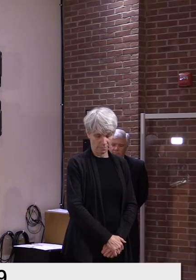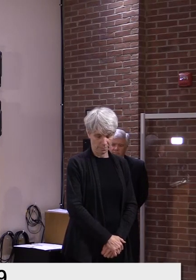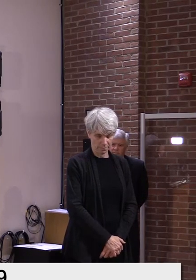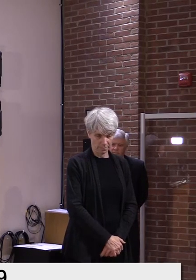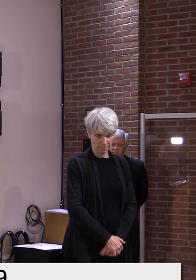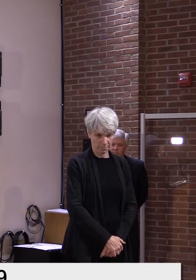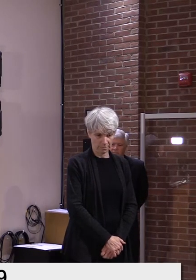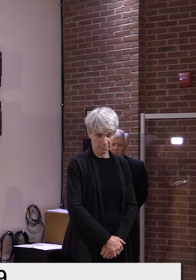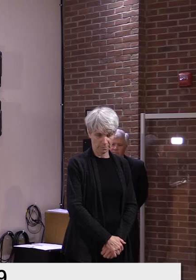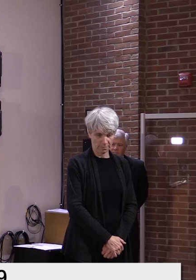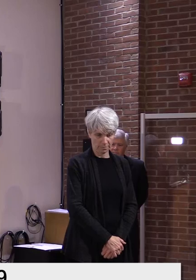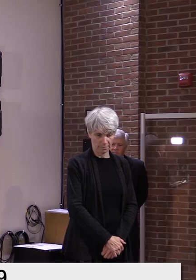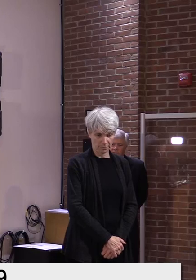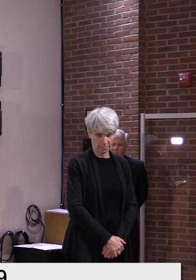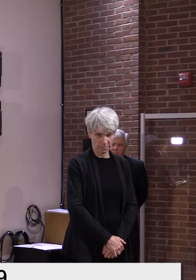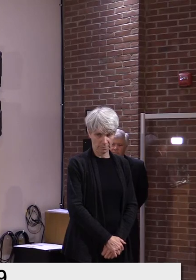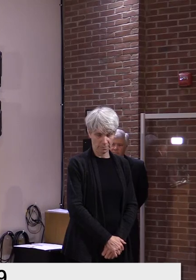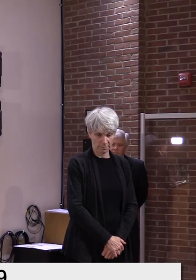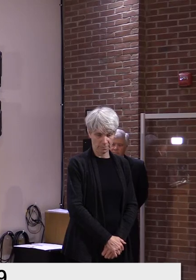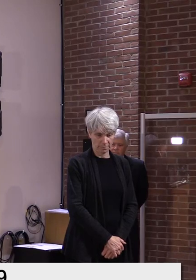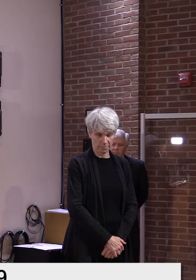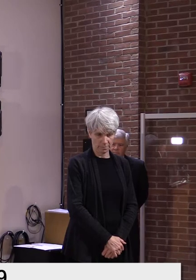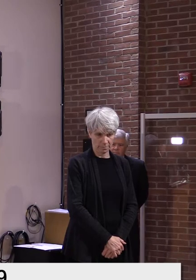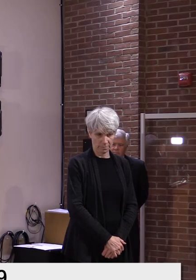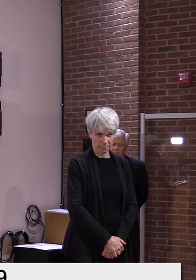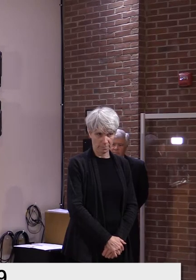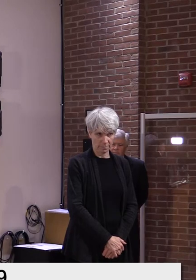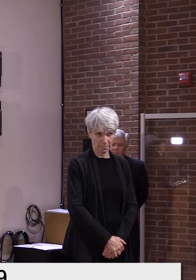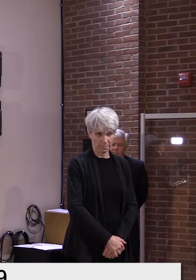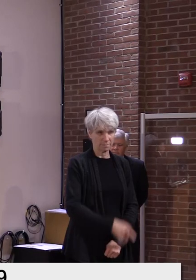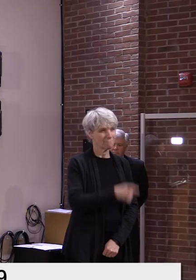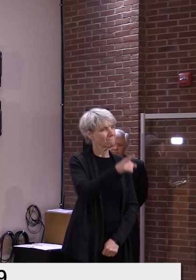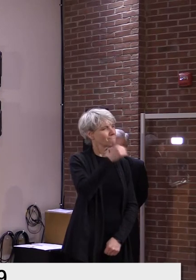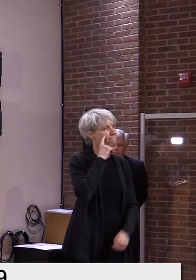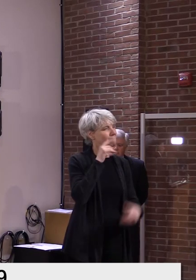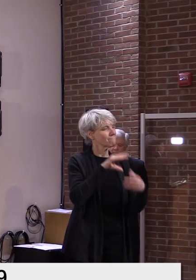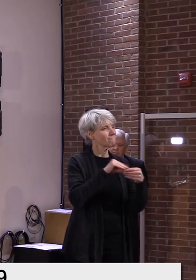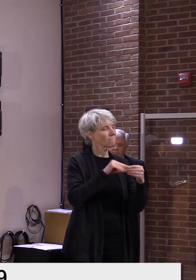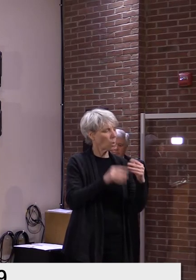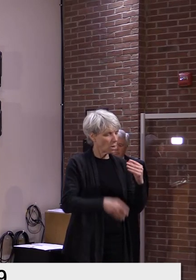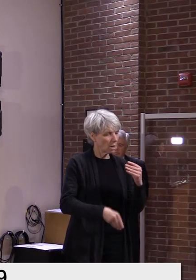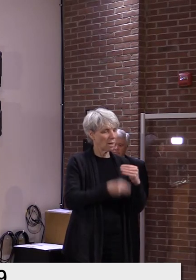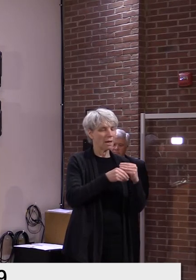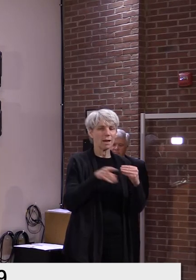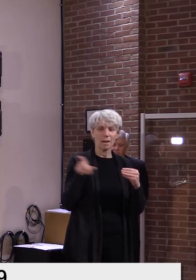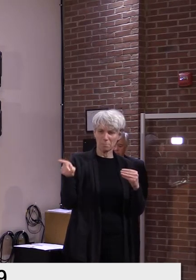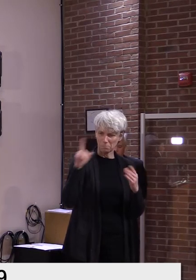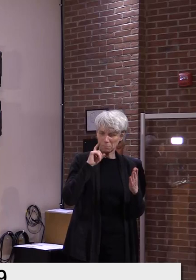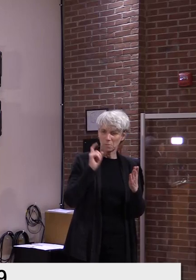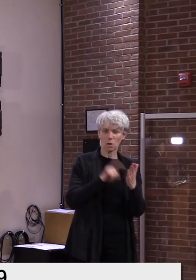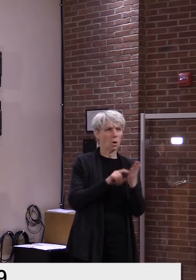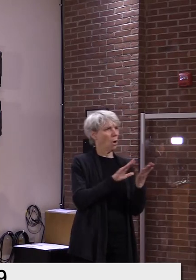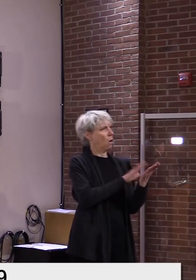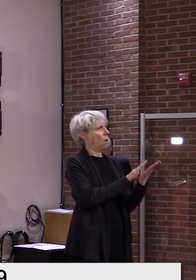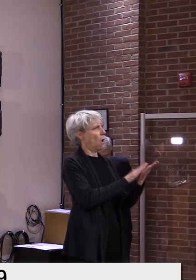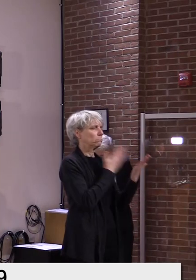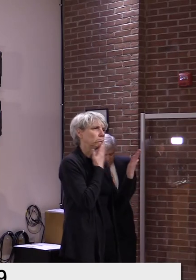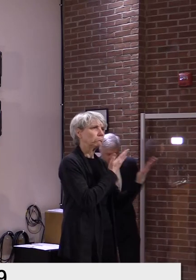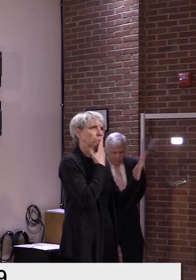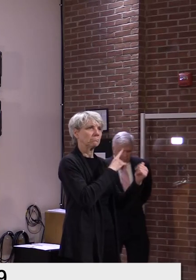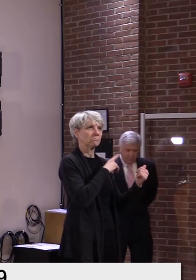Good morning. Picking up on that, you were pretty effusive in your praise of legislative leadership in your farewell